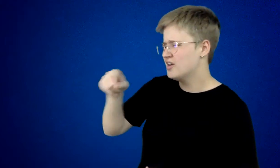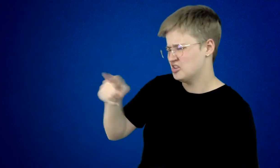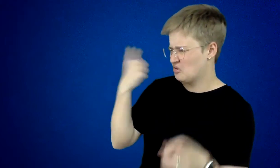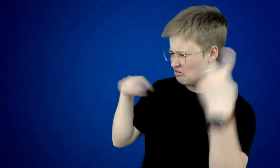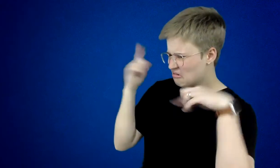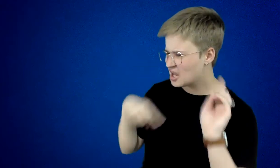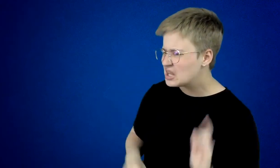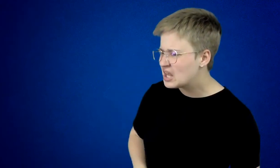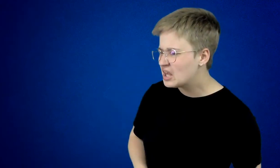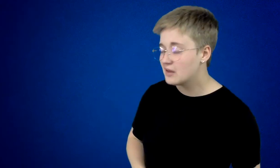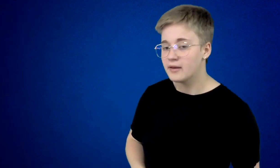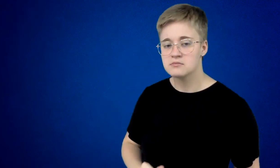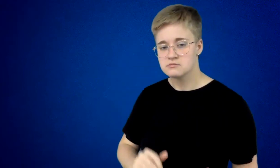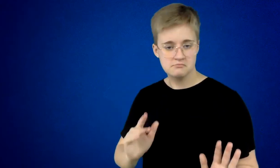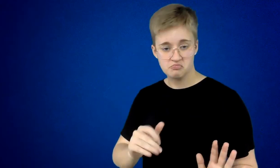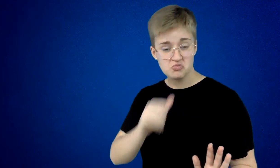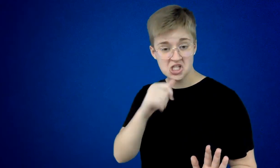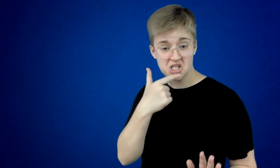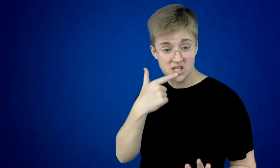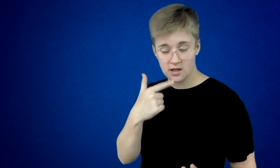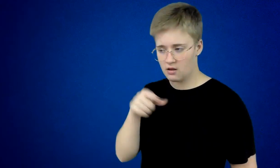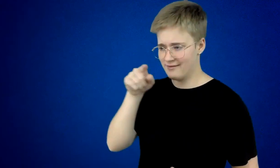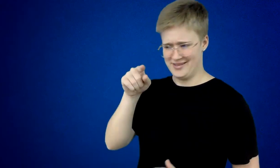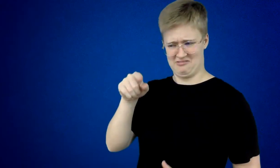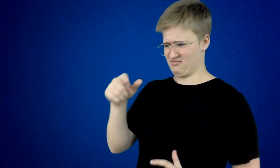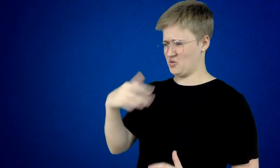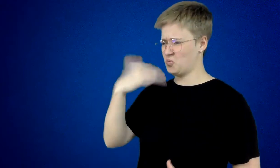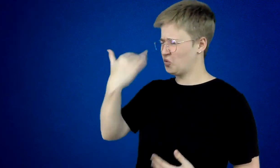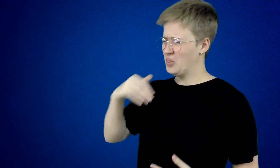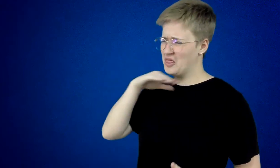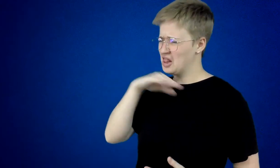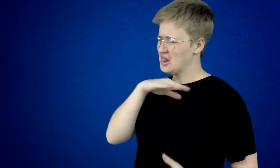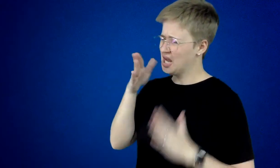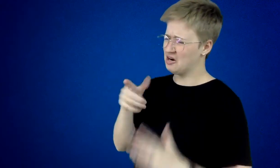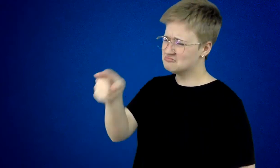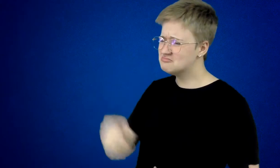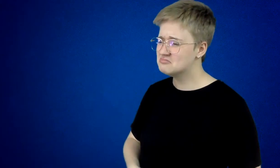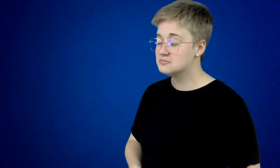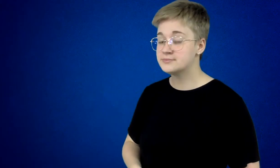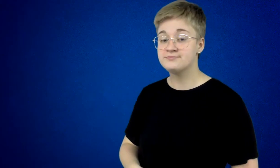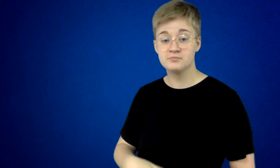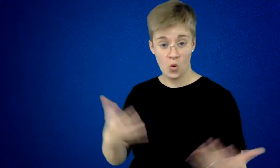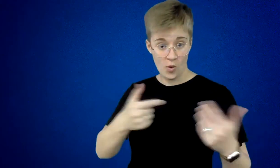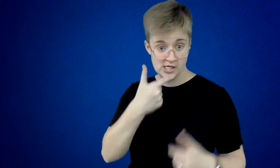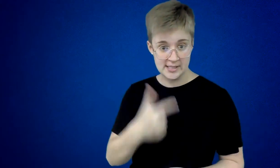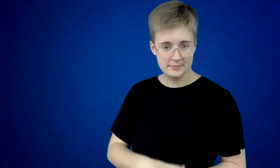crazy?" She didn't say, "You're a big old liar." She said one